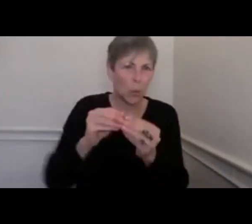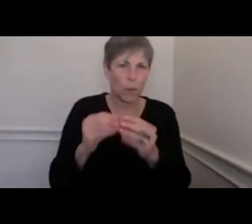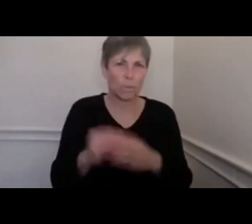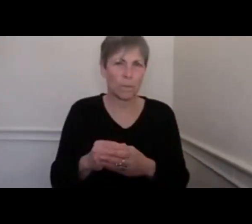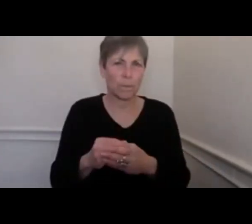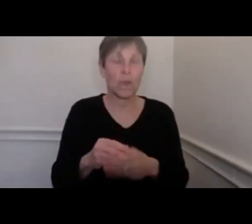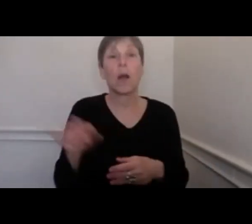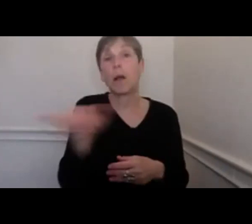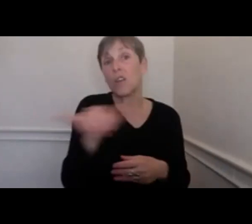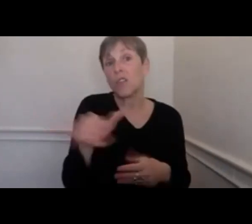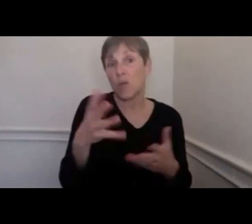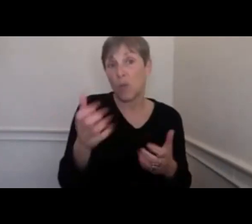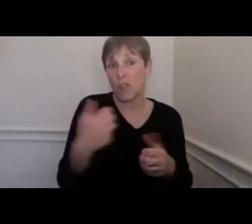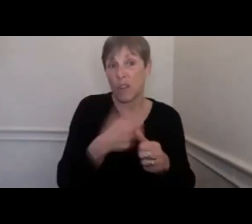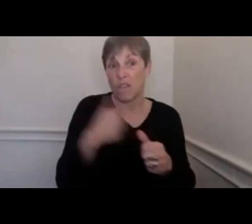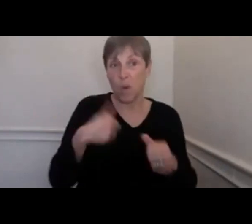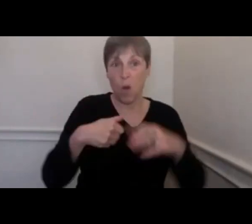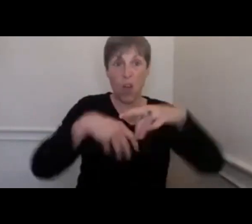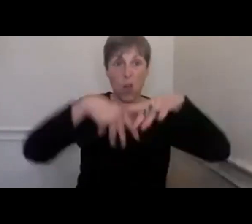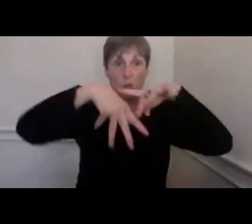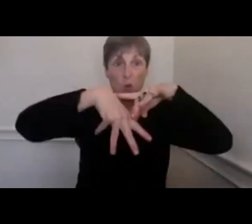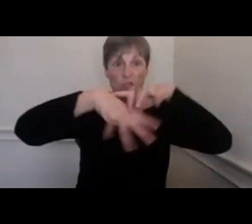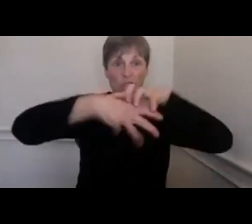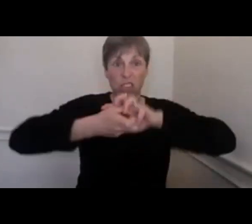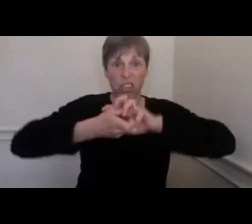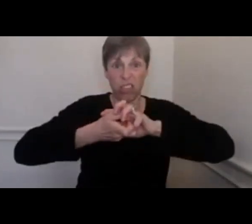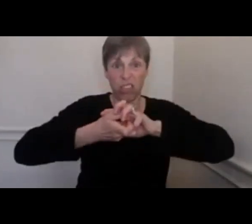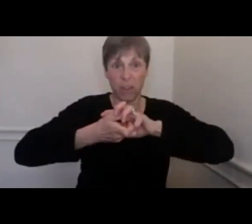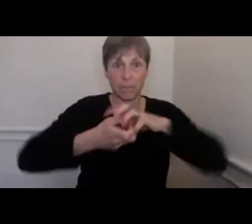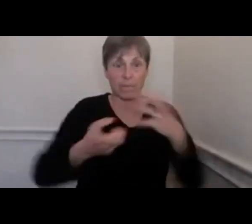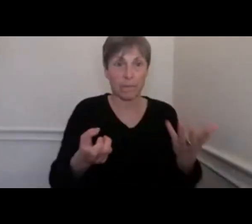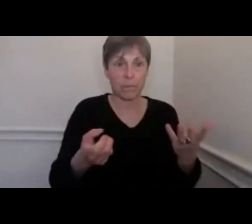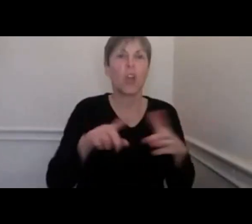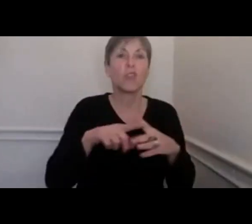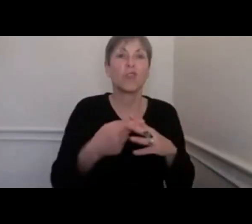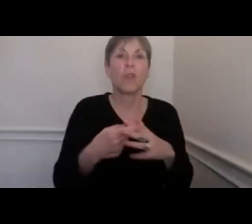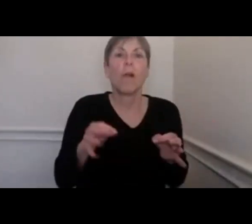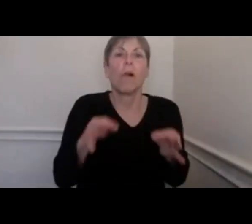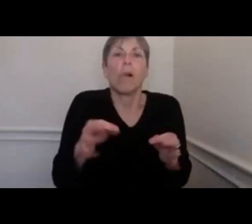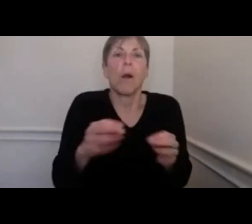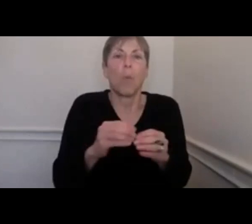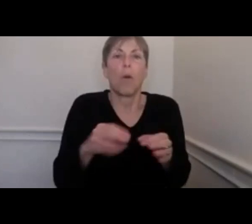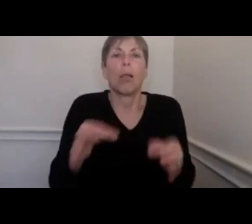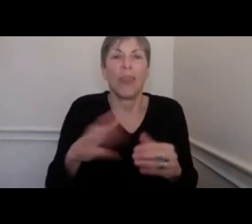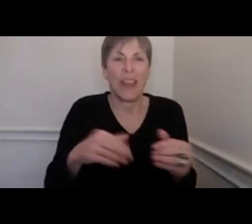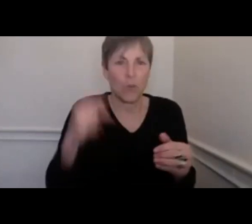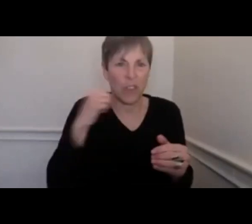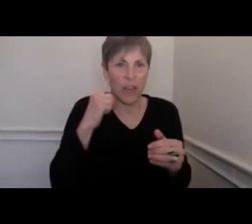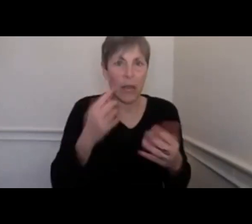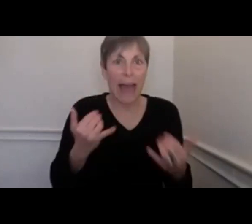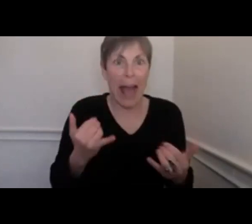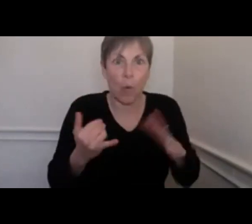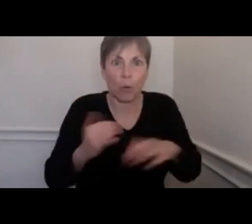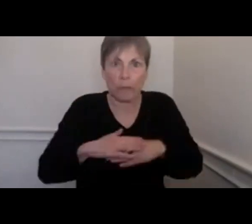plants getting root bound. Number one, just start a little later than you think. And namely, don't start too